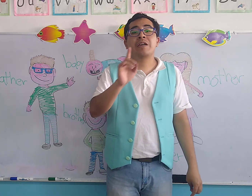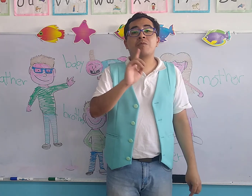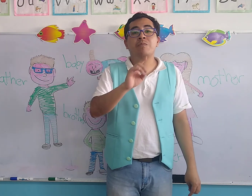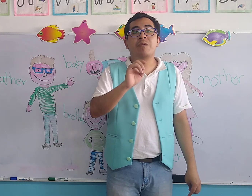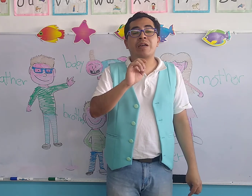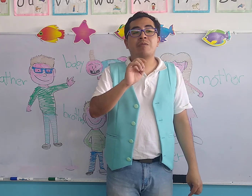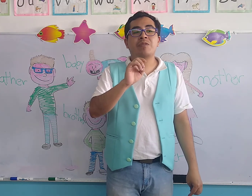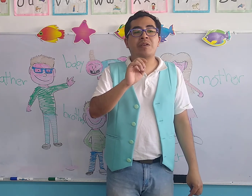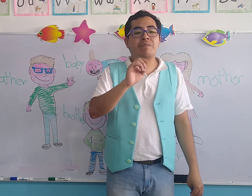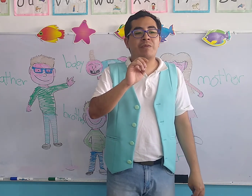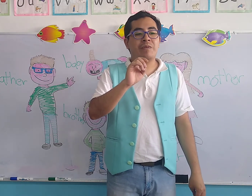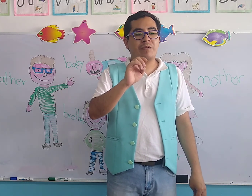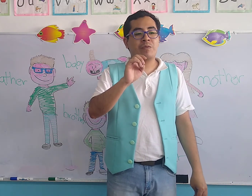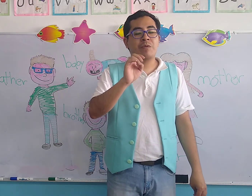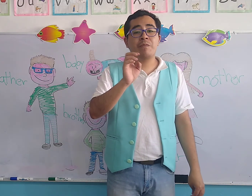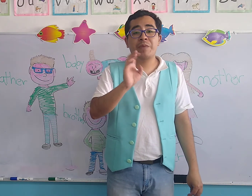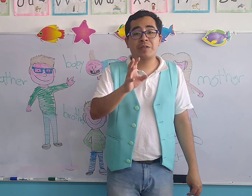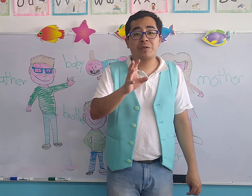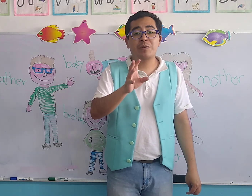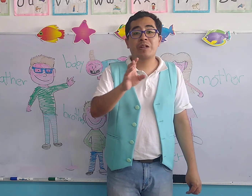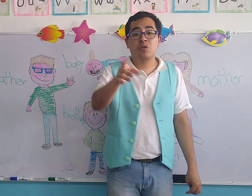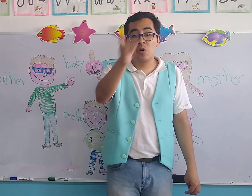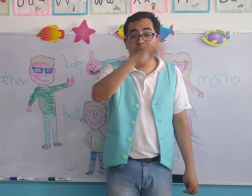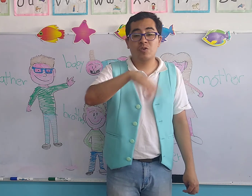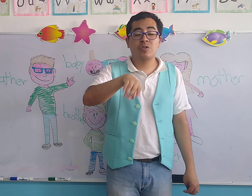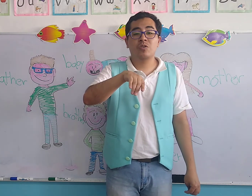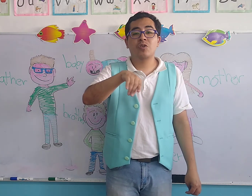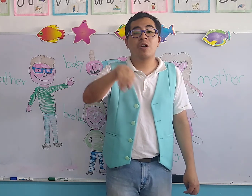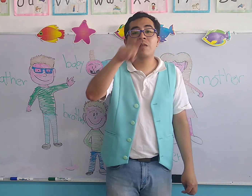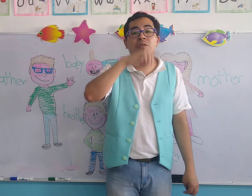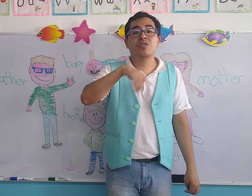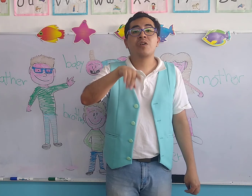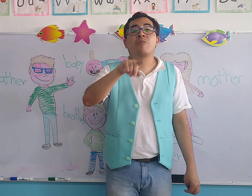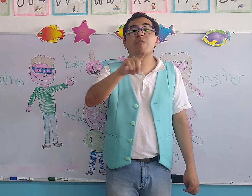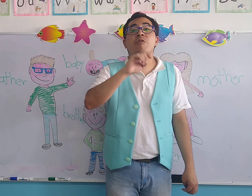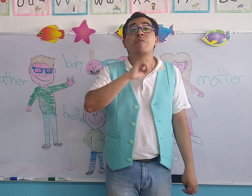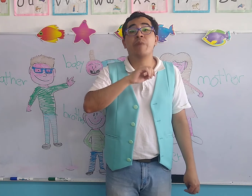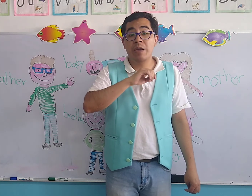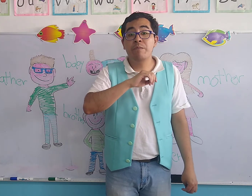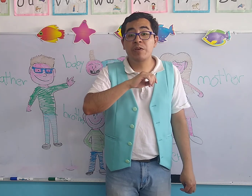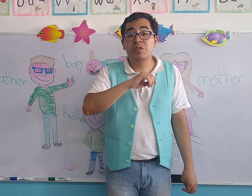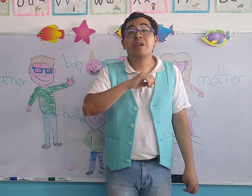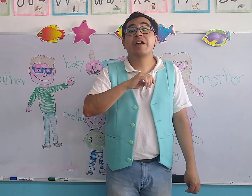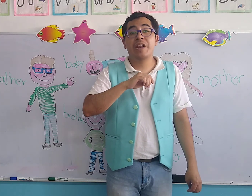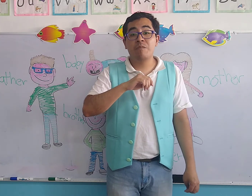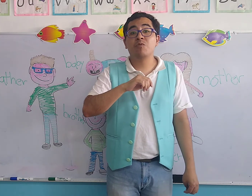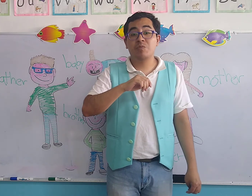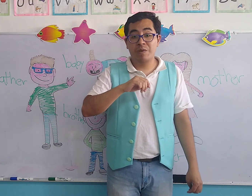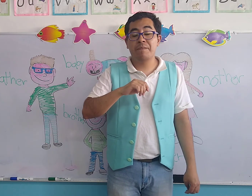en un tiempo, hubo un momento en donde todos nosotros, all of us, we were babies, éramos